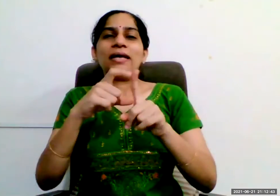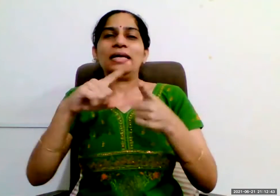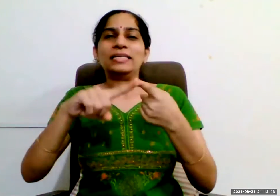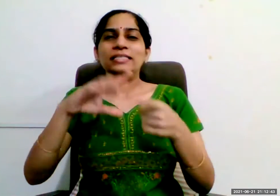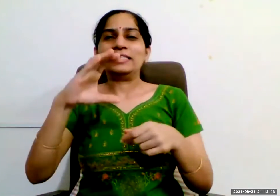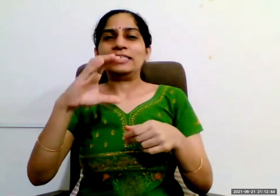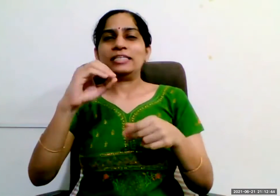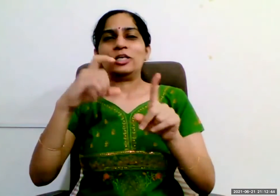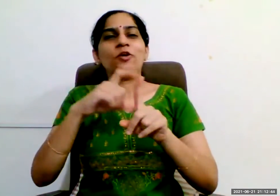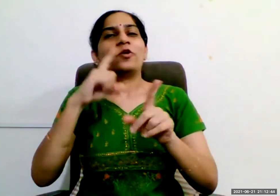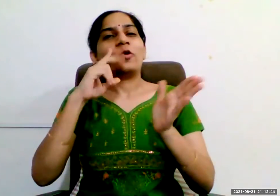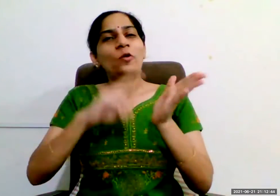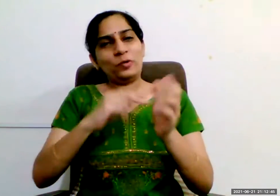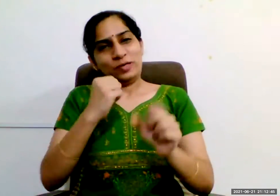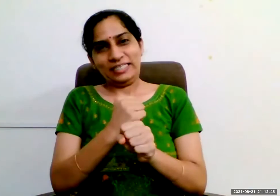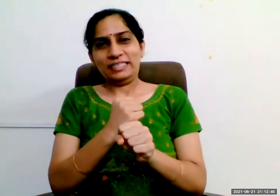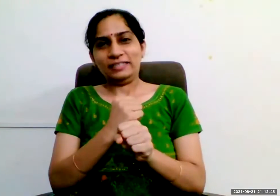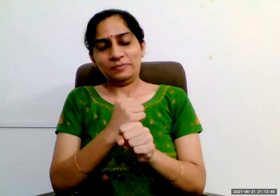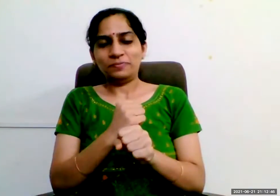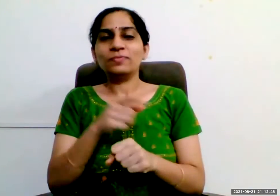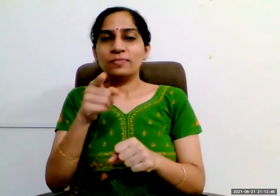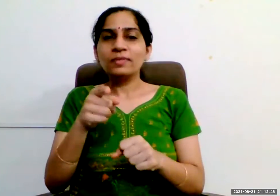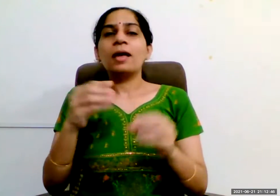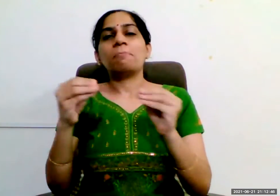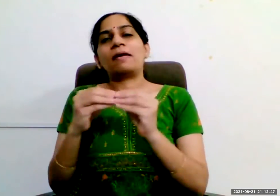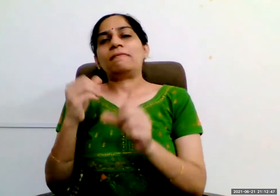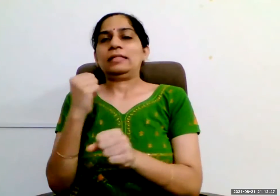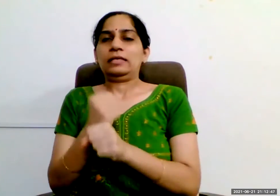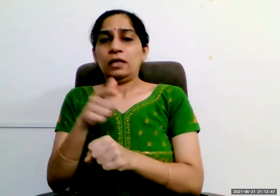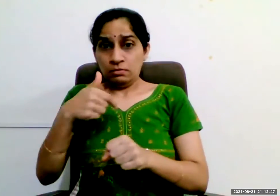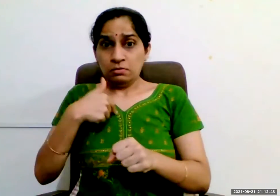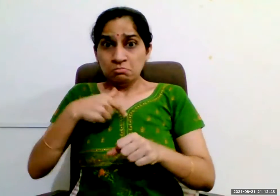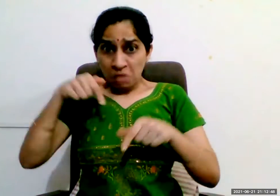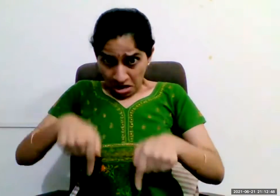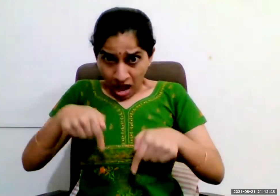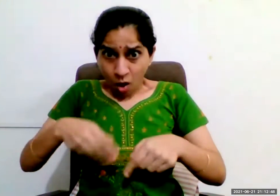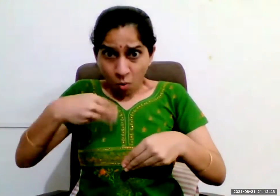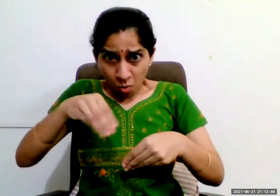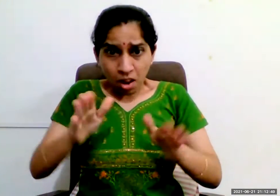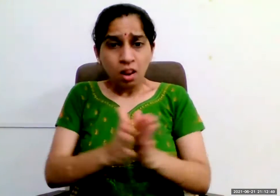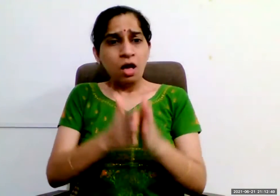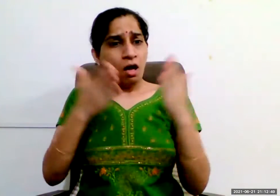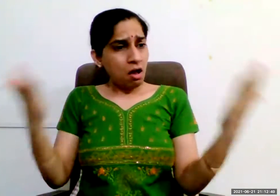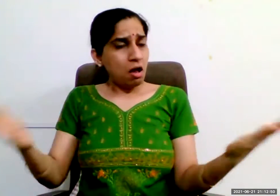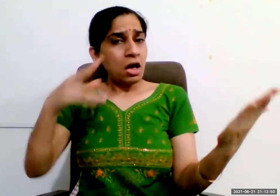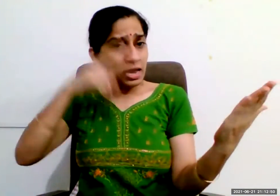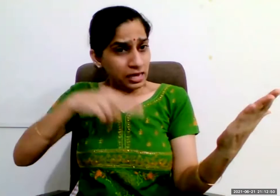today. Basically, it's kind of a glimpse. It's kind of a just a small view